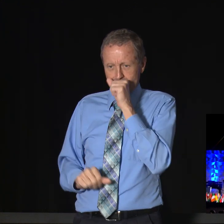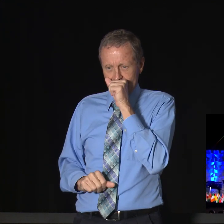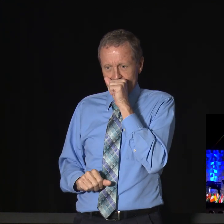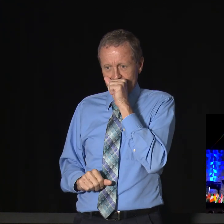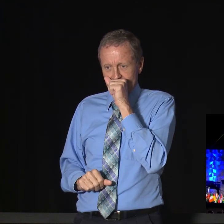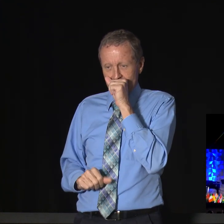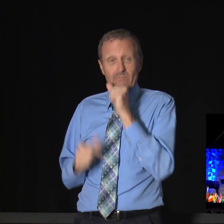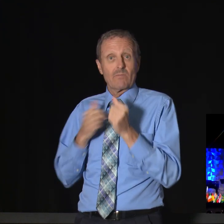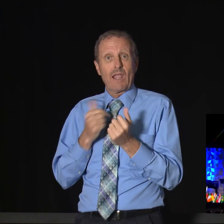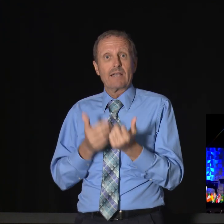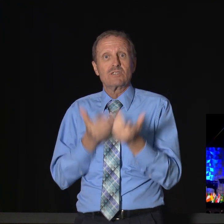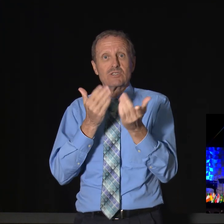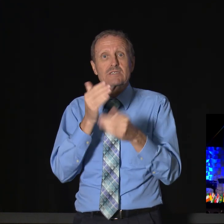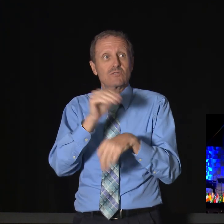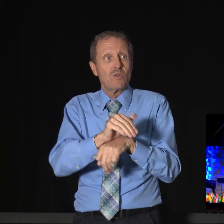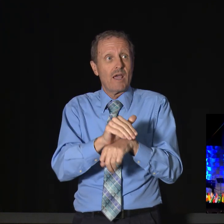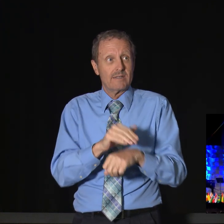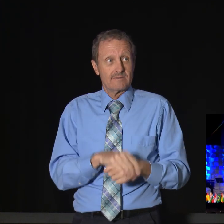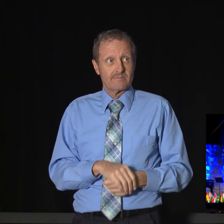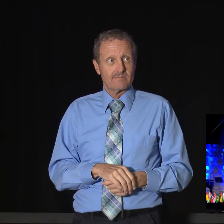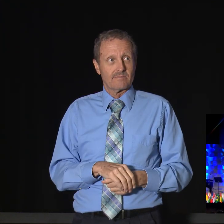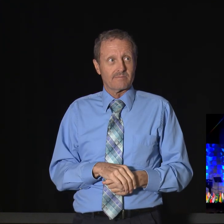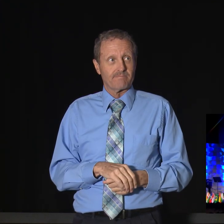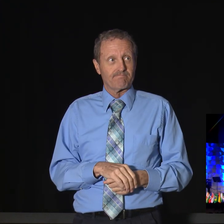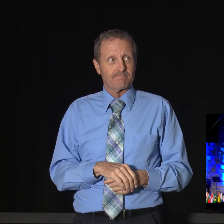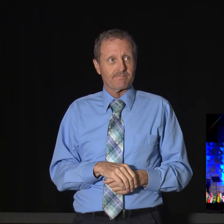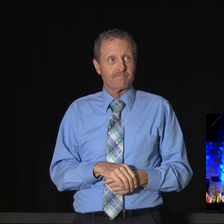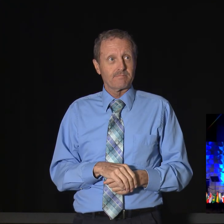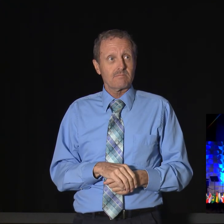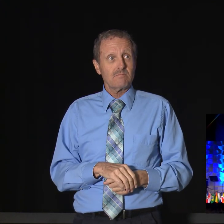I want to suggest to you tonight